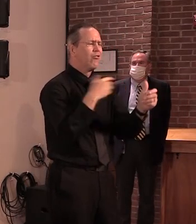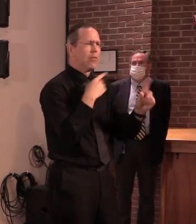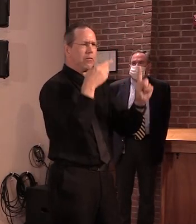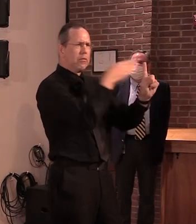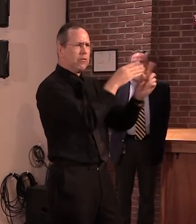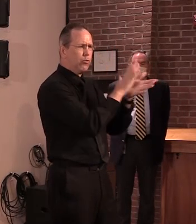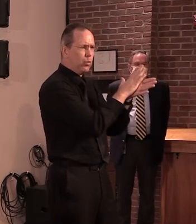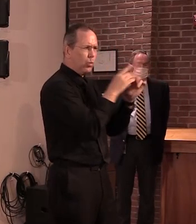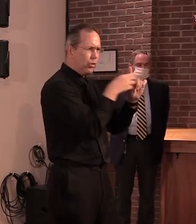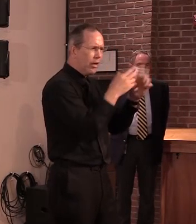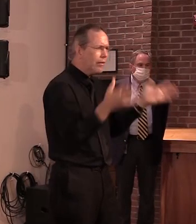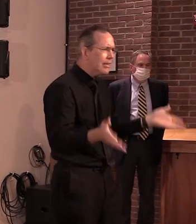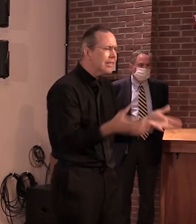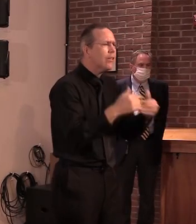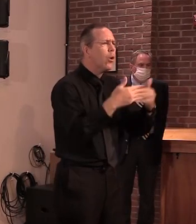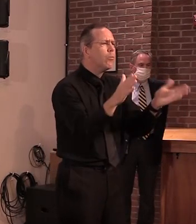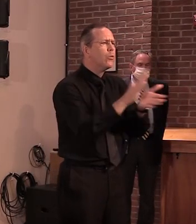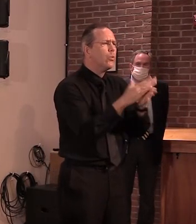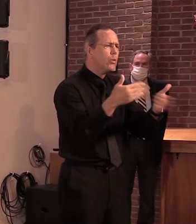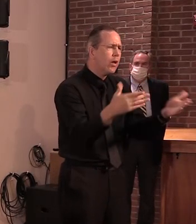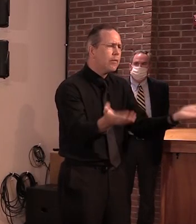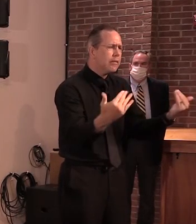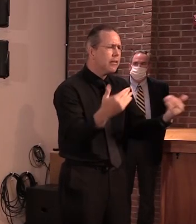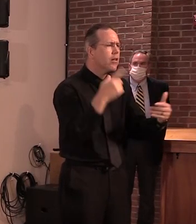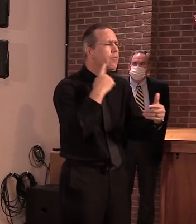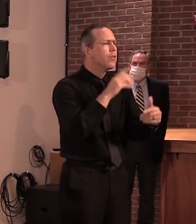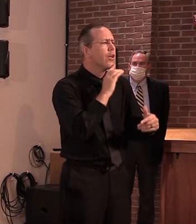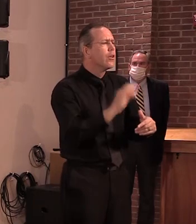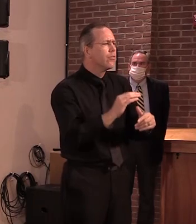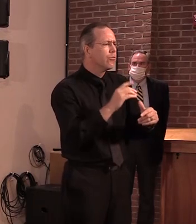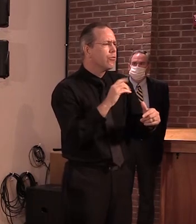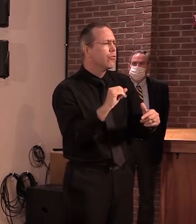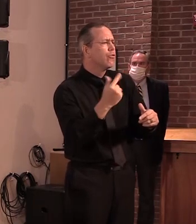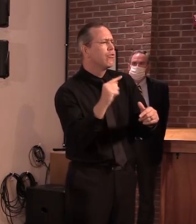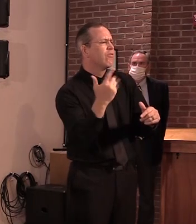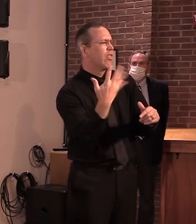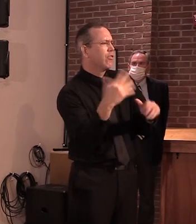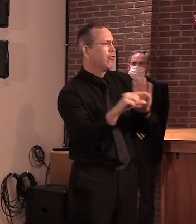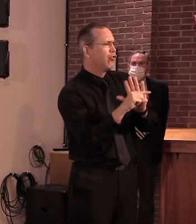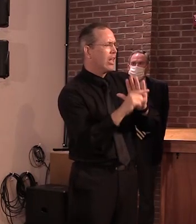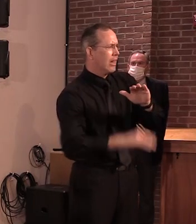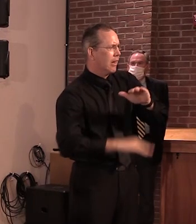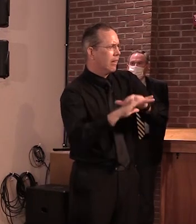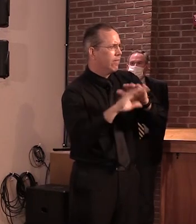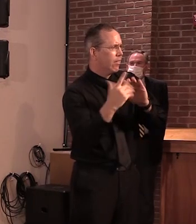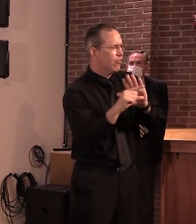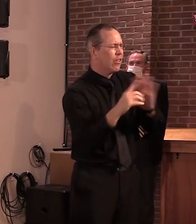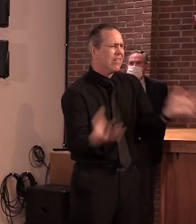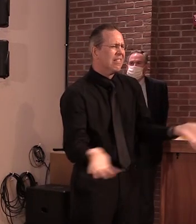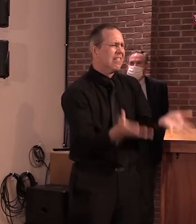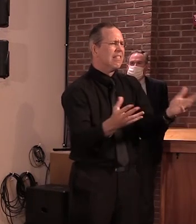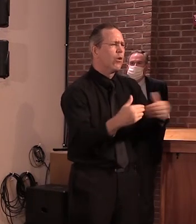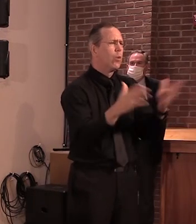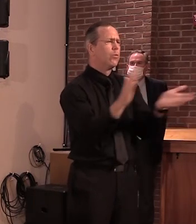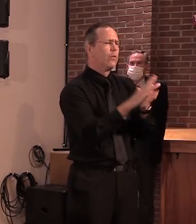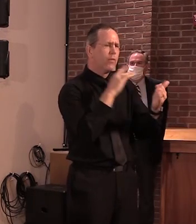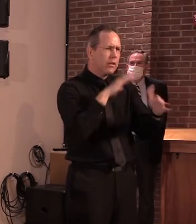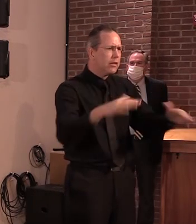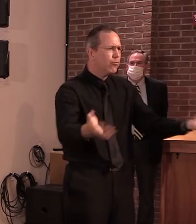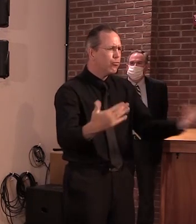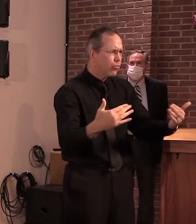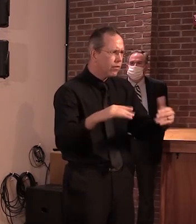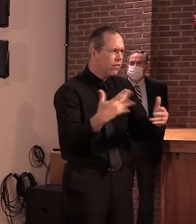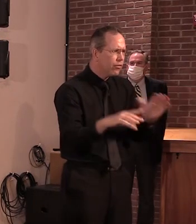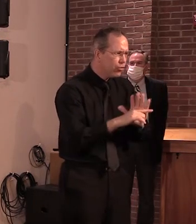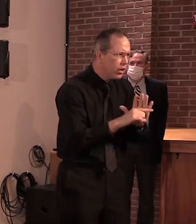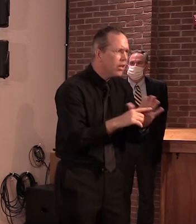grade 5, and students of all ages with special needs. In the statement, we summarize the data around transmission of